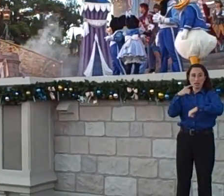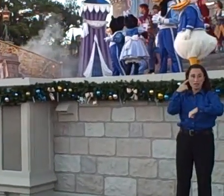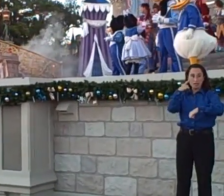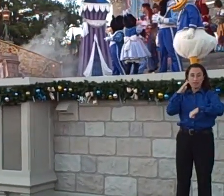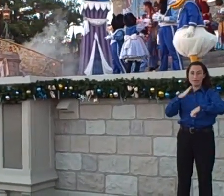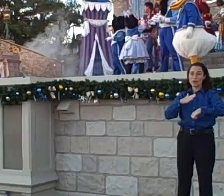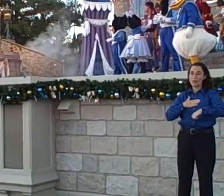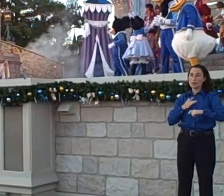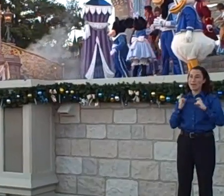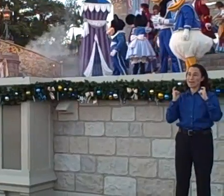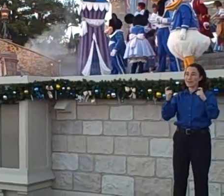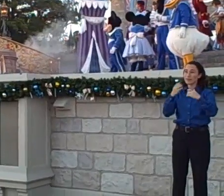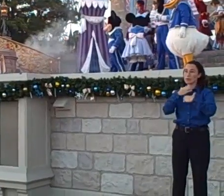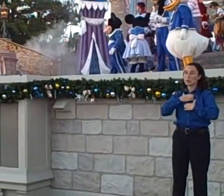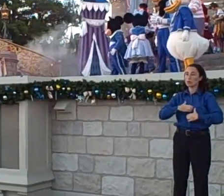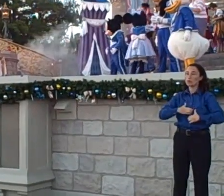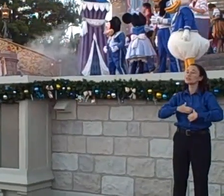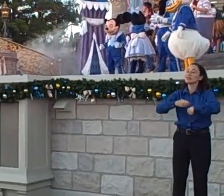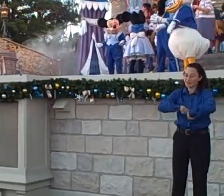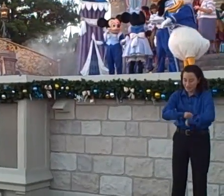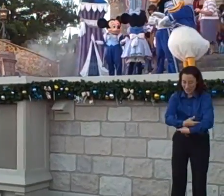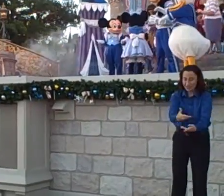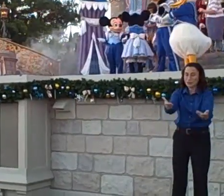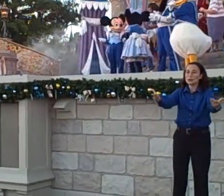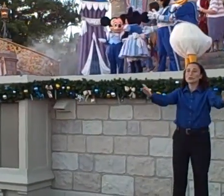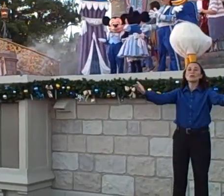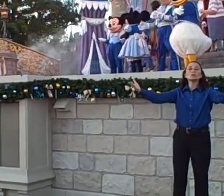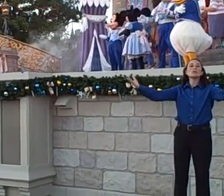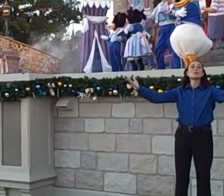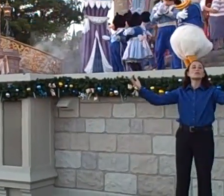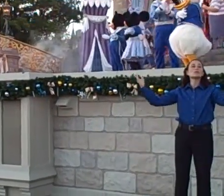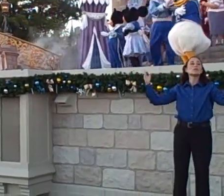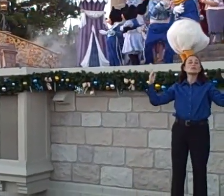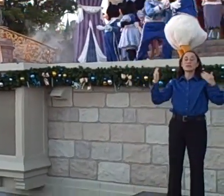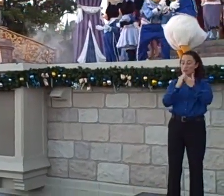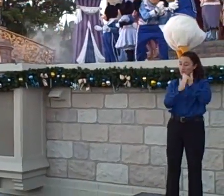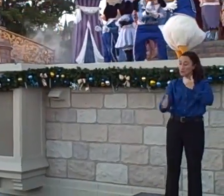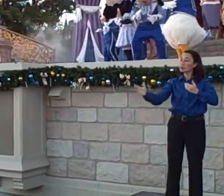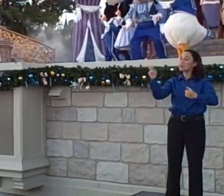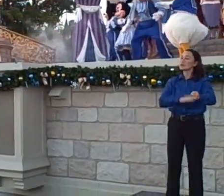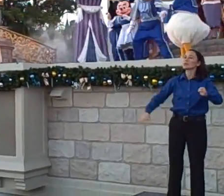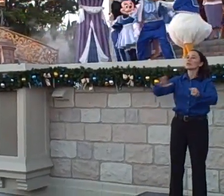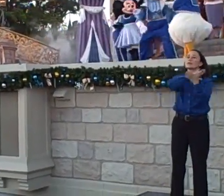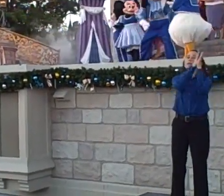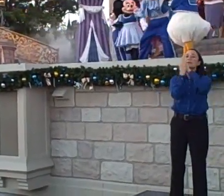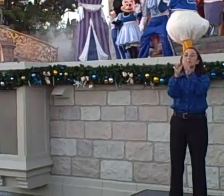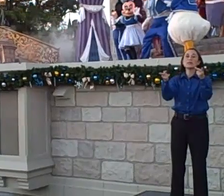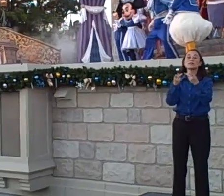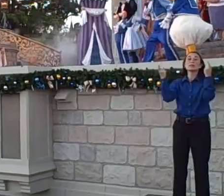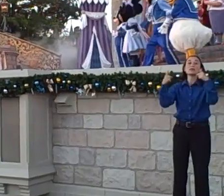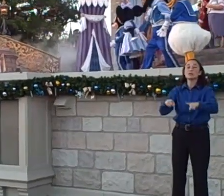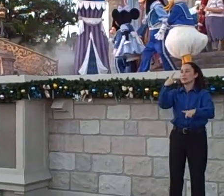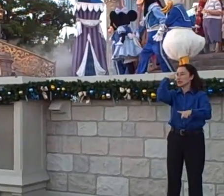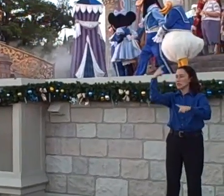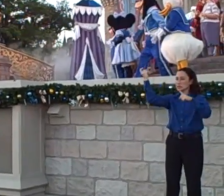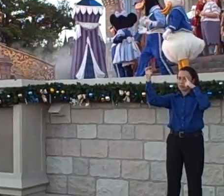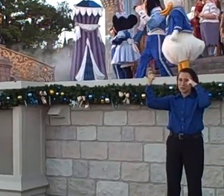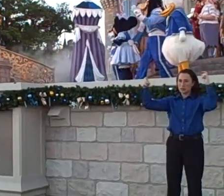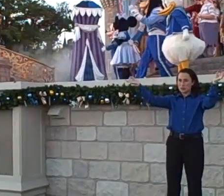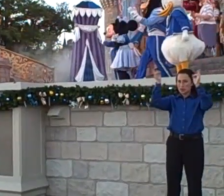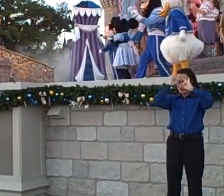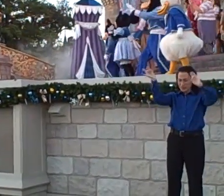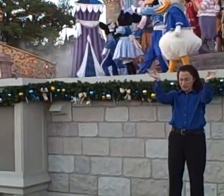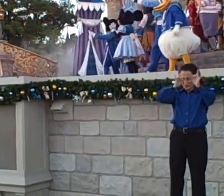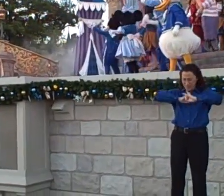has come to bring my gift, my wish to you. Starting today, this kingdom will change to the place